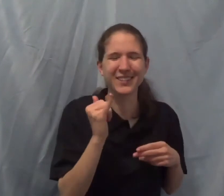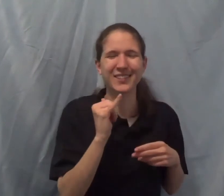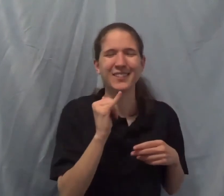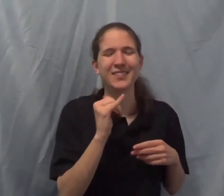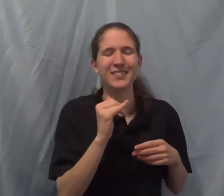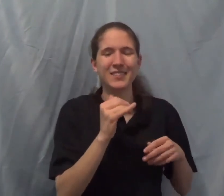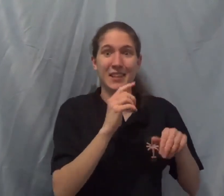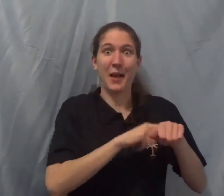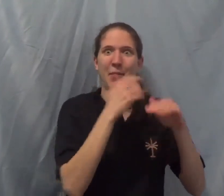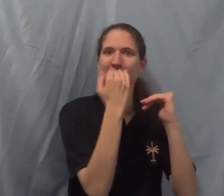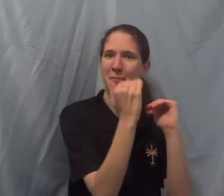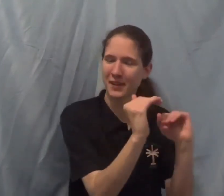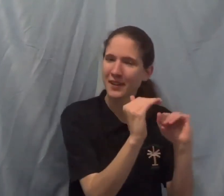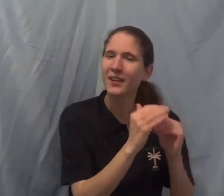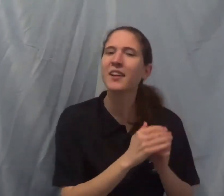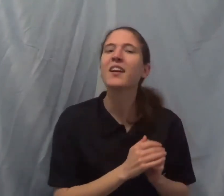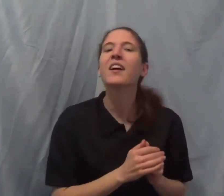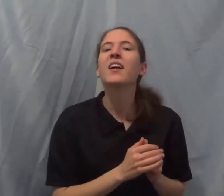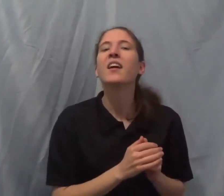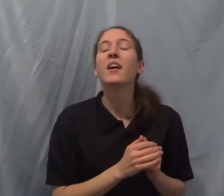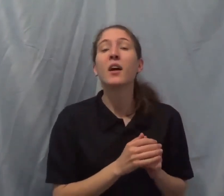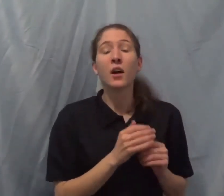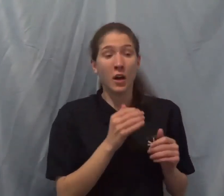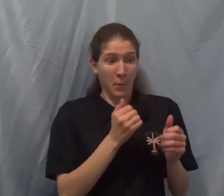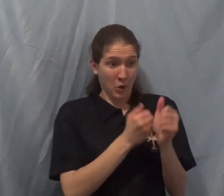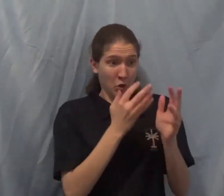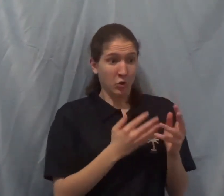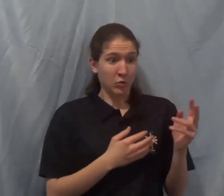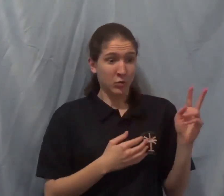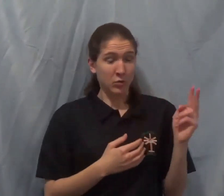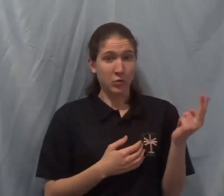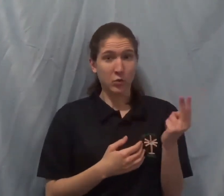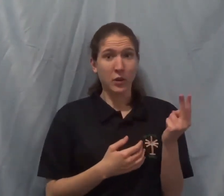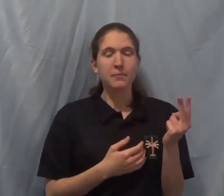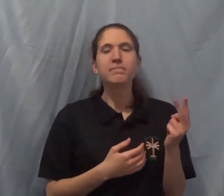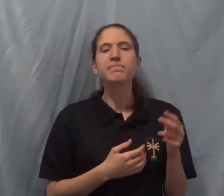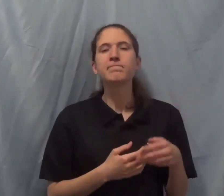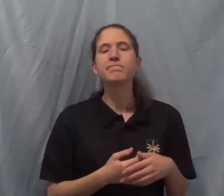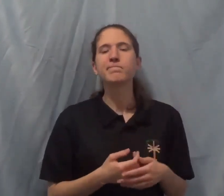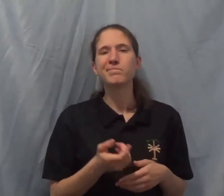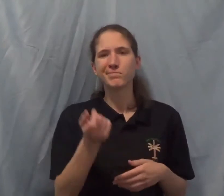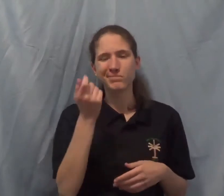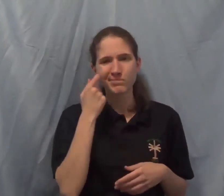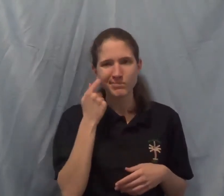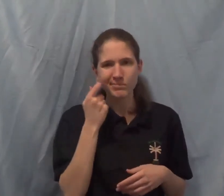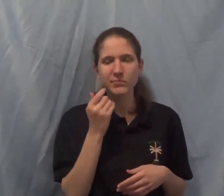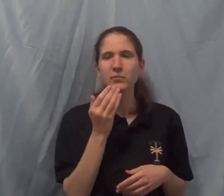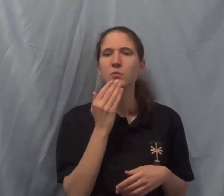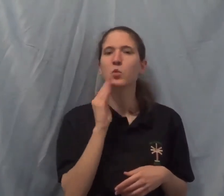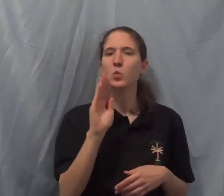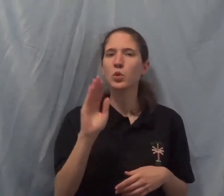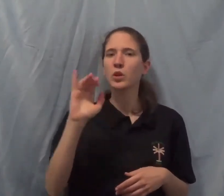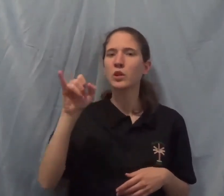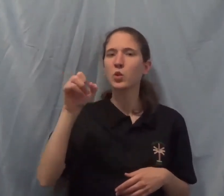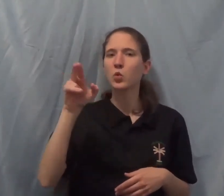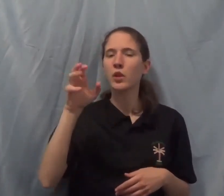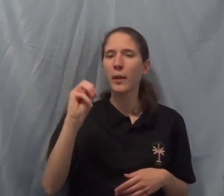they could not get themselves to believe the women. They couldn't get themselves to believe in Jesus' words that he would rise from the dead. Not that he hid